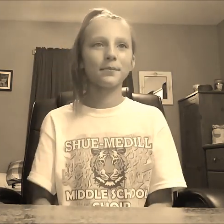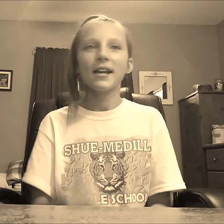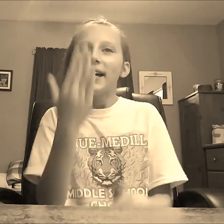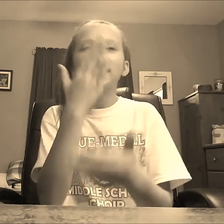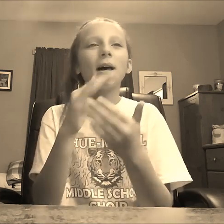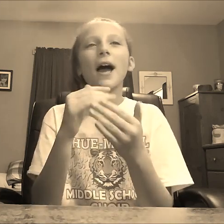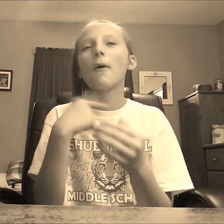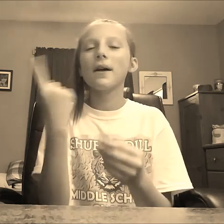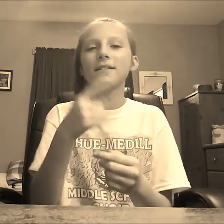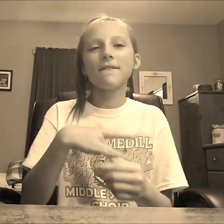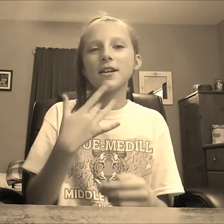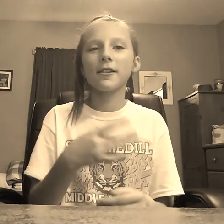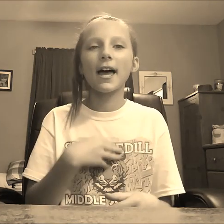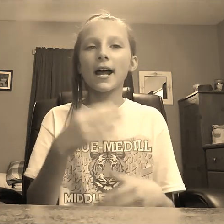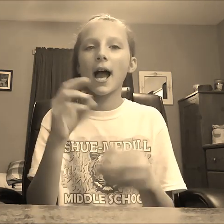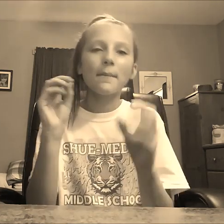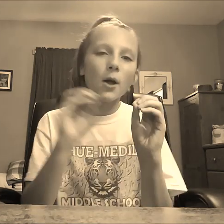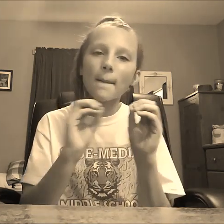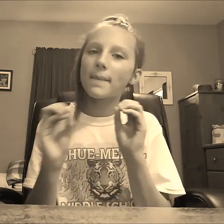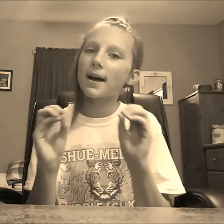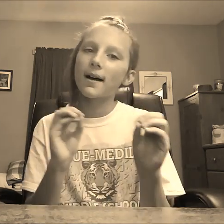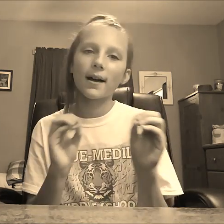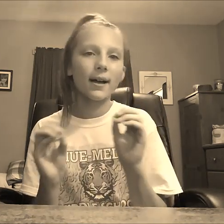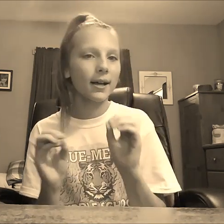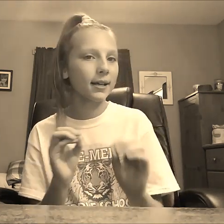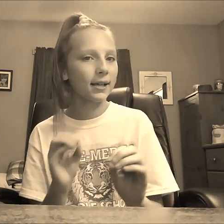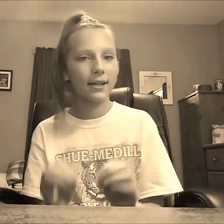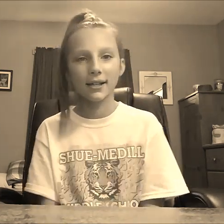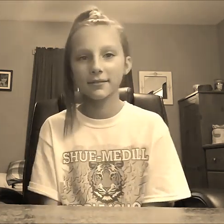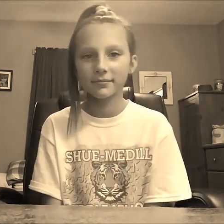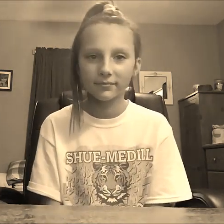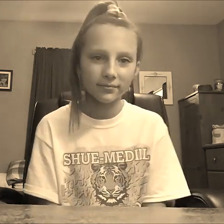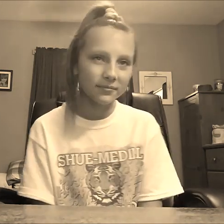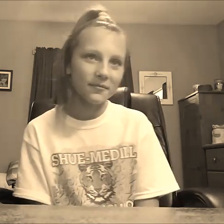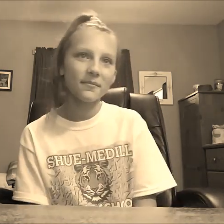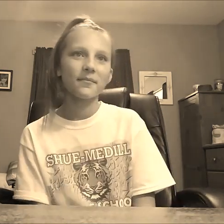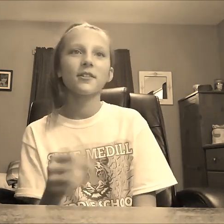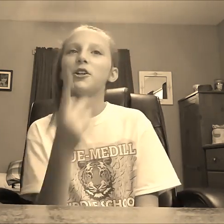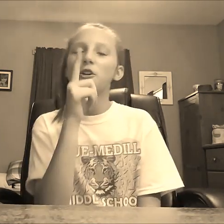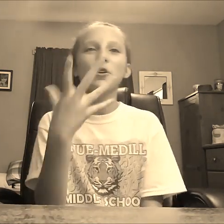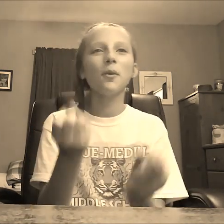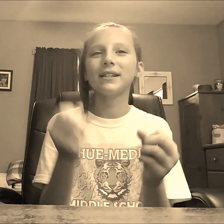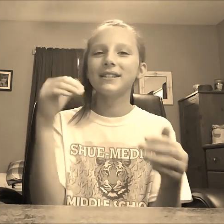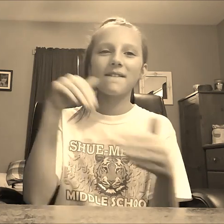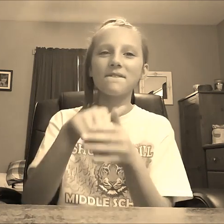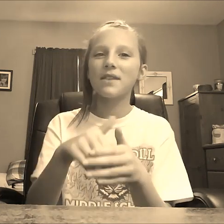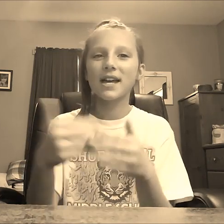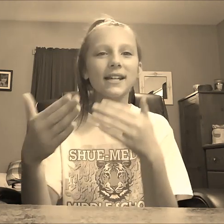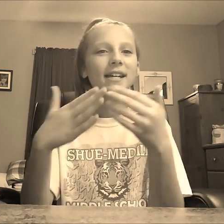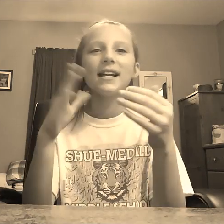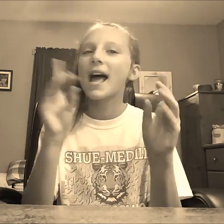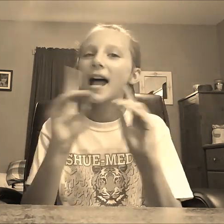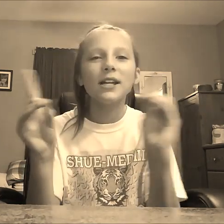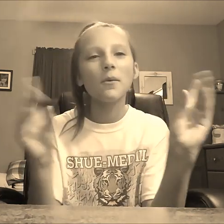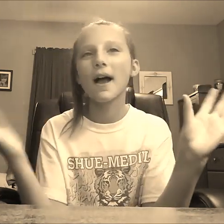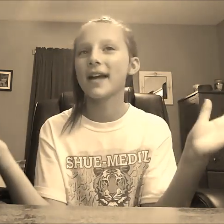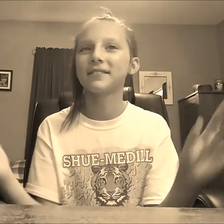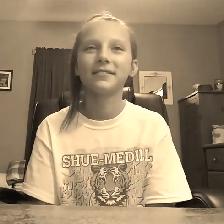I always feel like I'm nobody Who wants to fit in anyway?